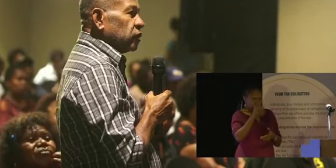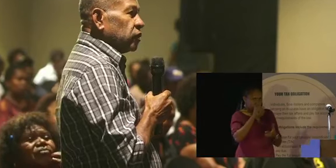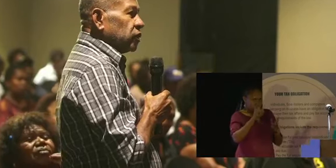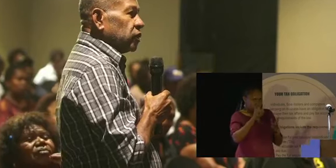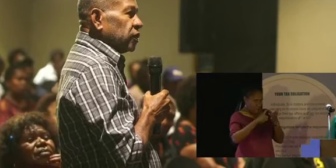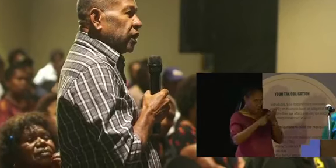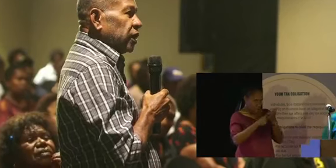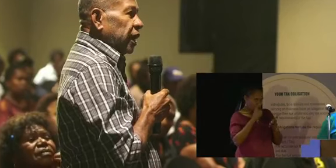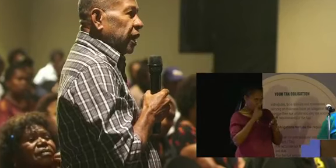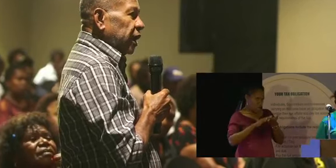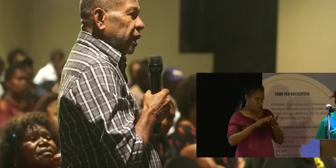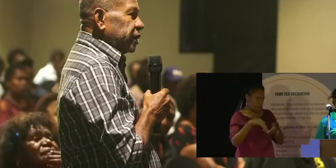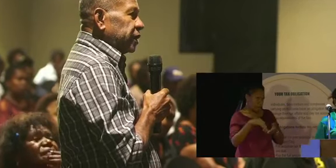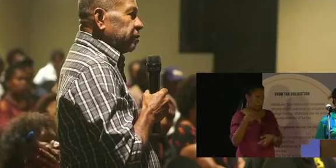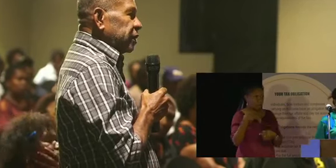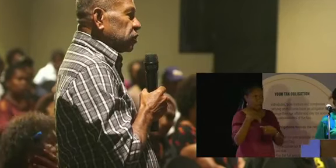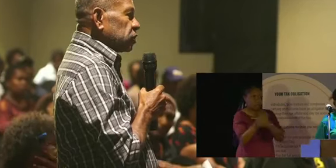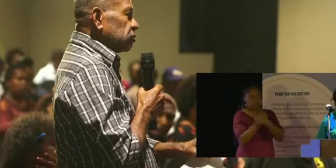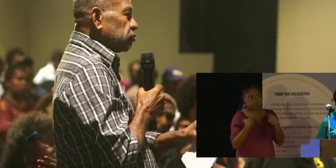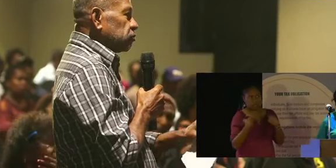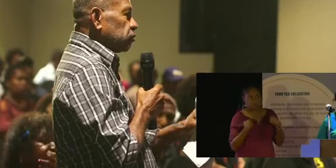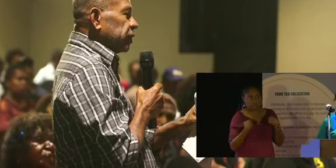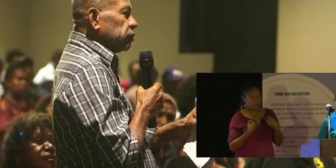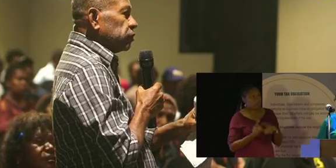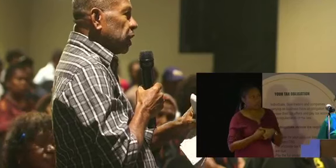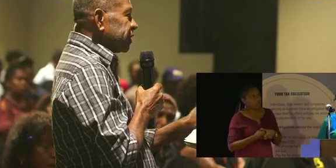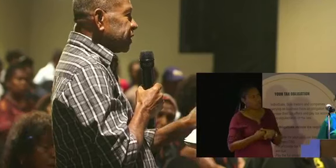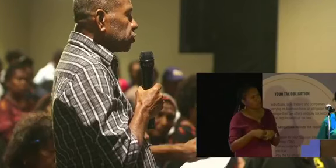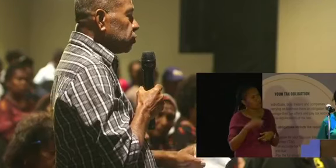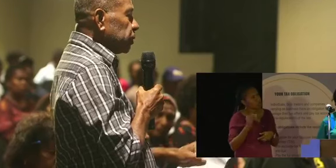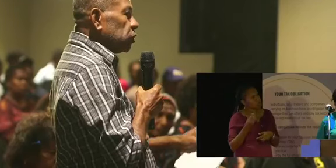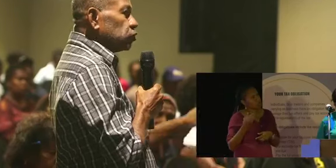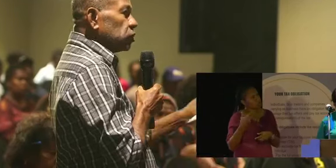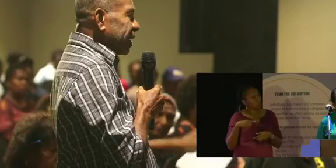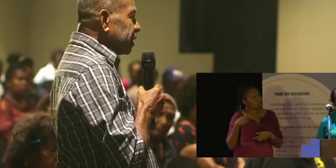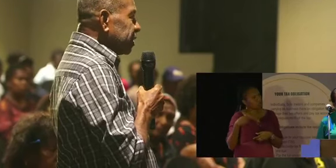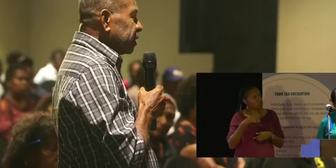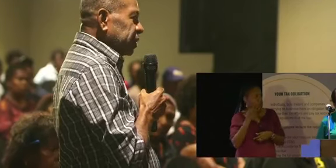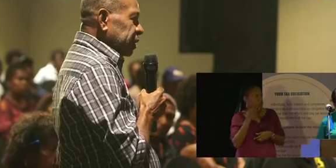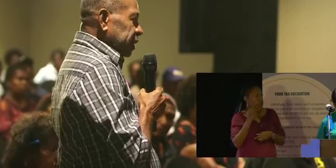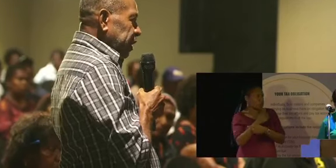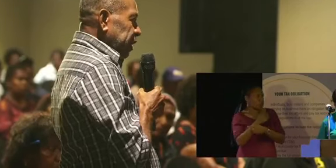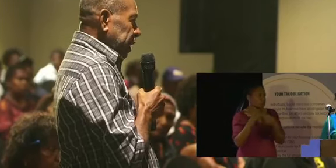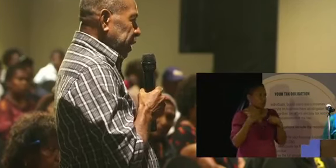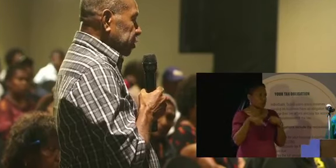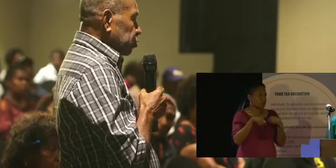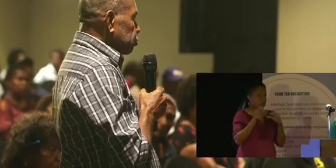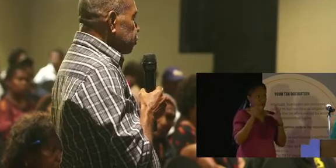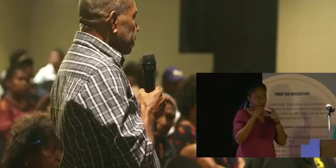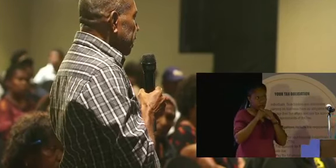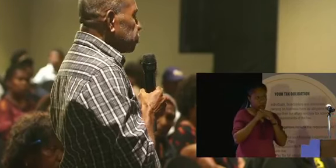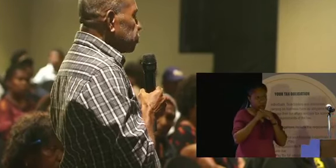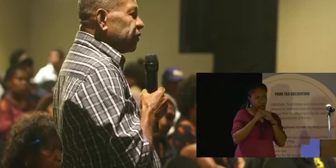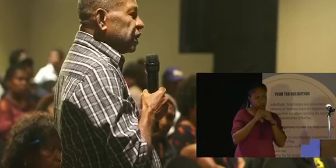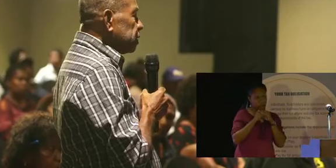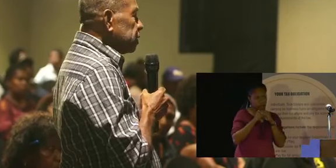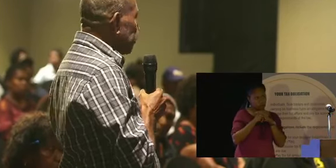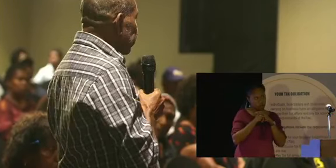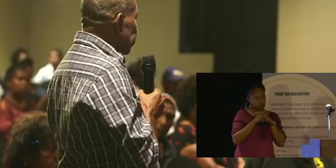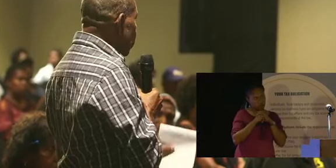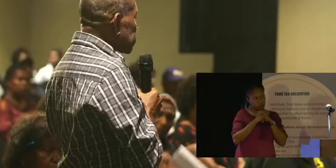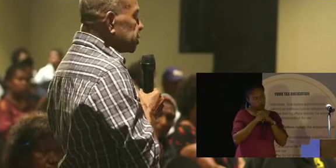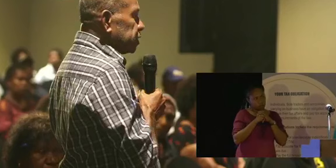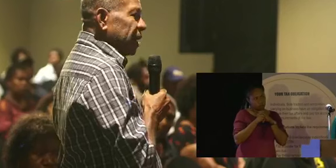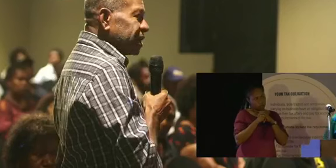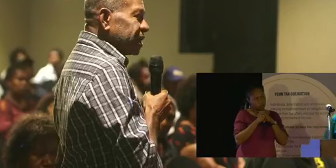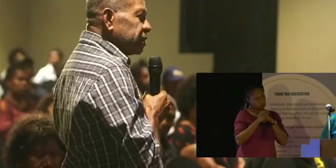into? And because when we do remittance to when we go to the bank, it also depends on availability of